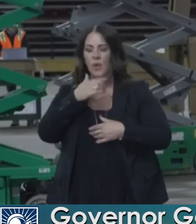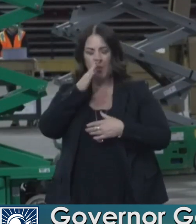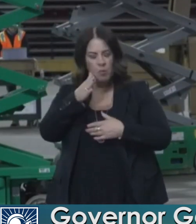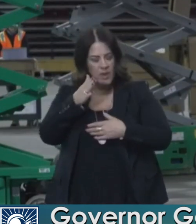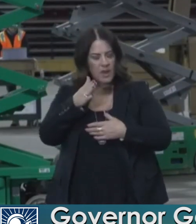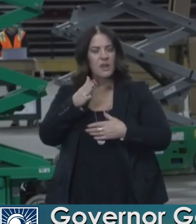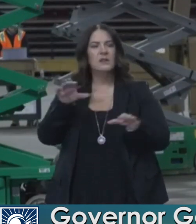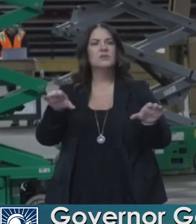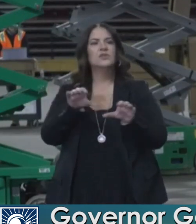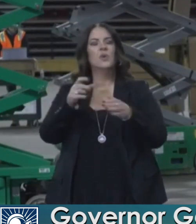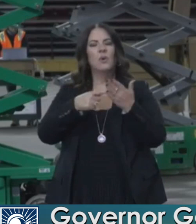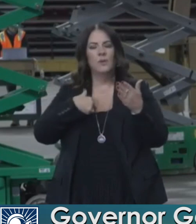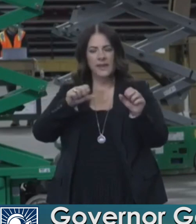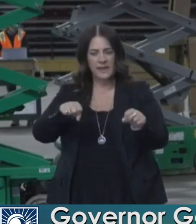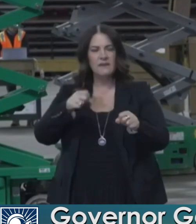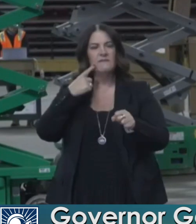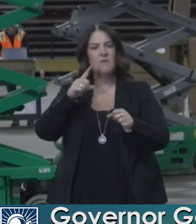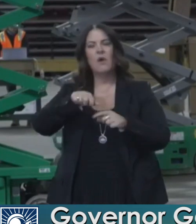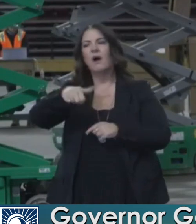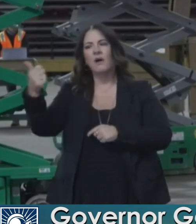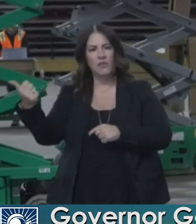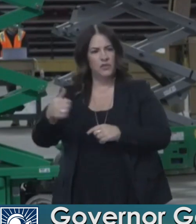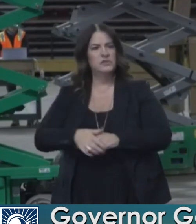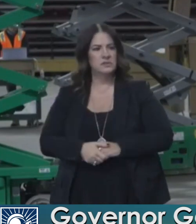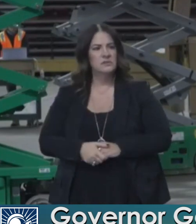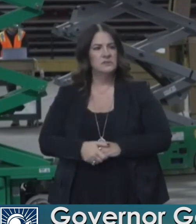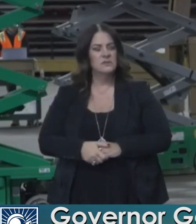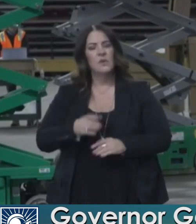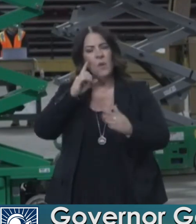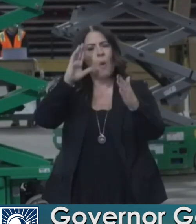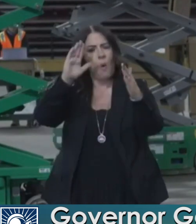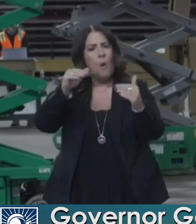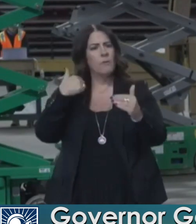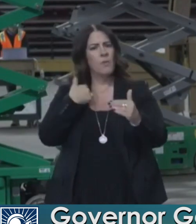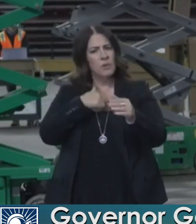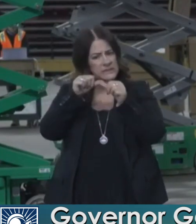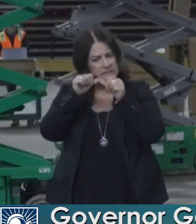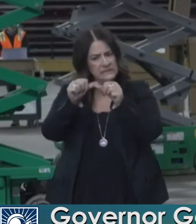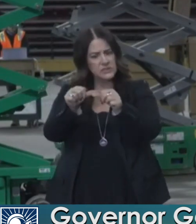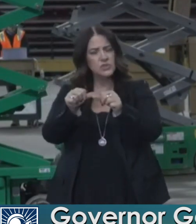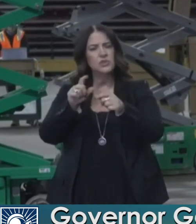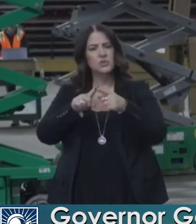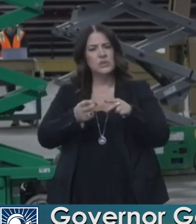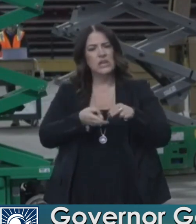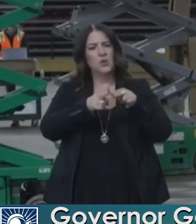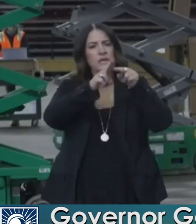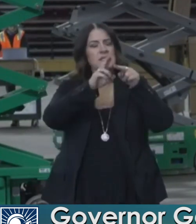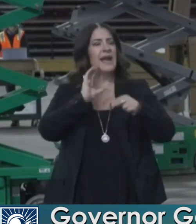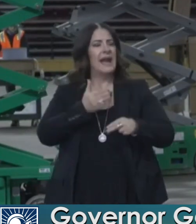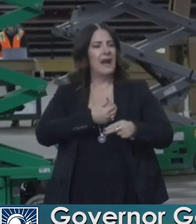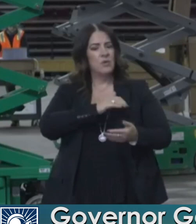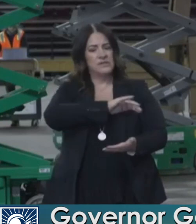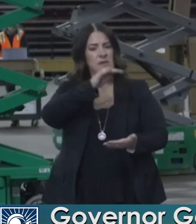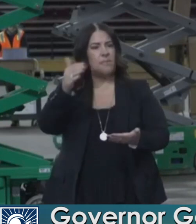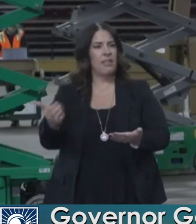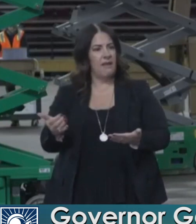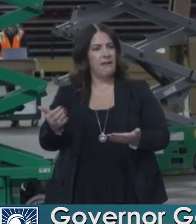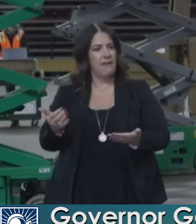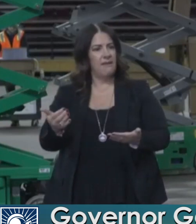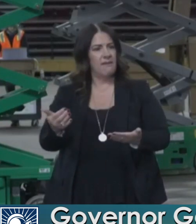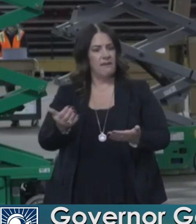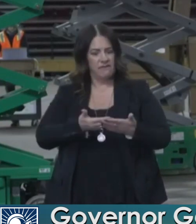as others. And so we hope that we can continue to increase our supplies. I was in a